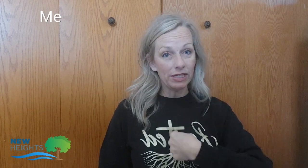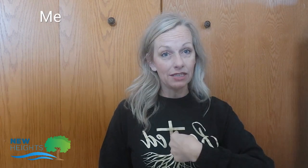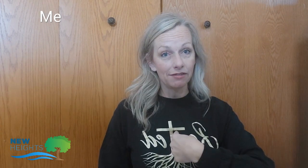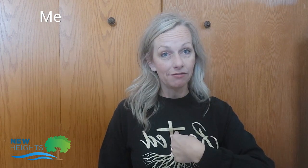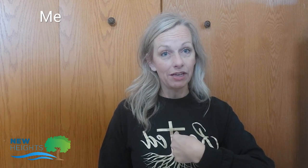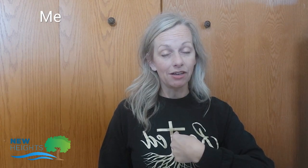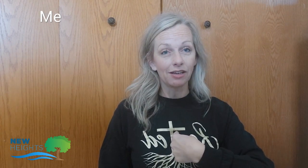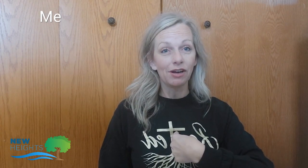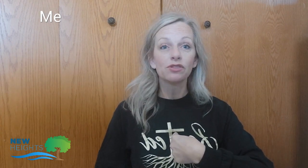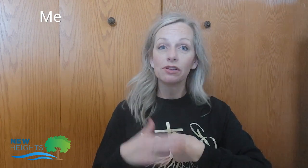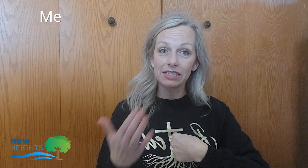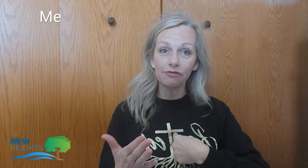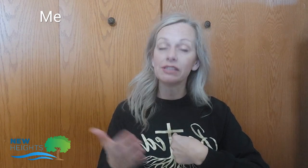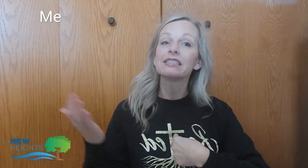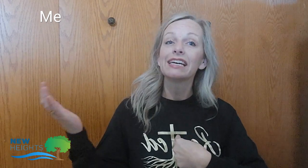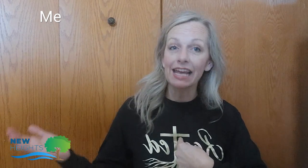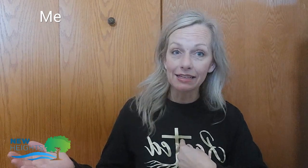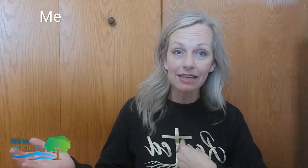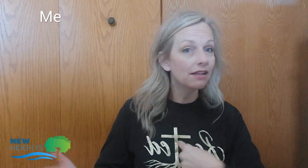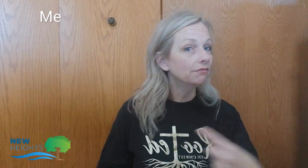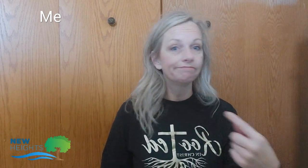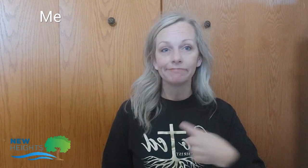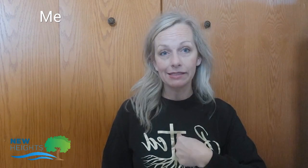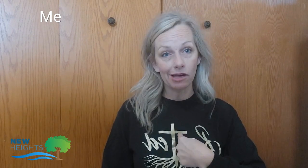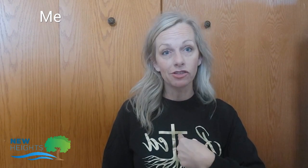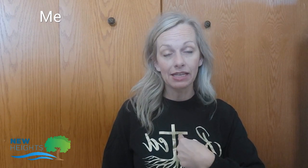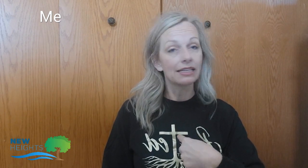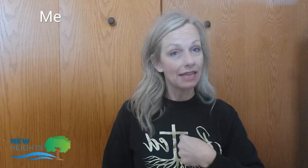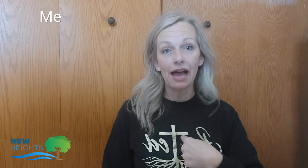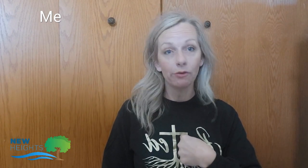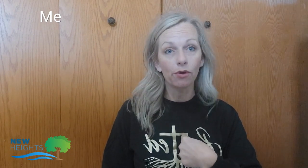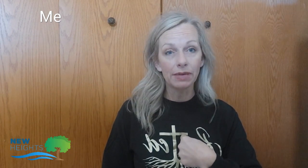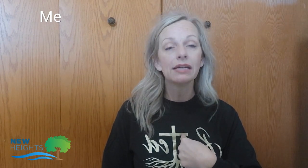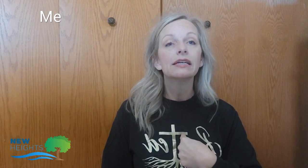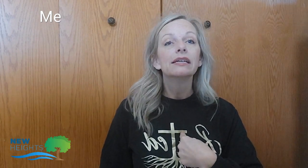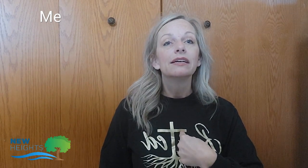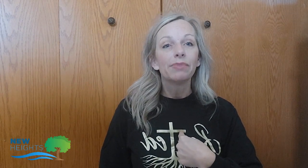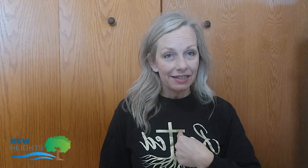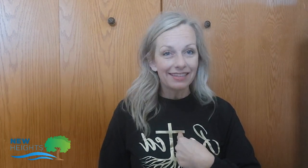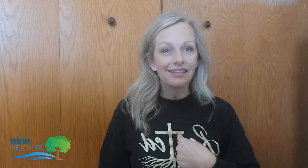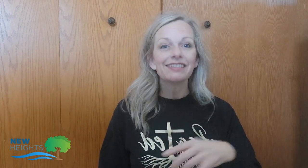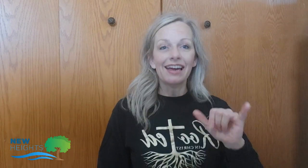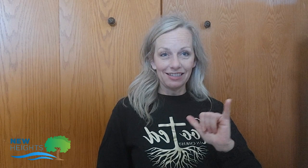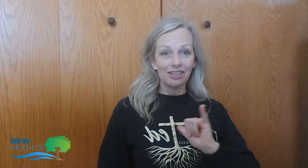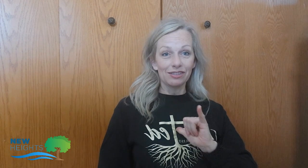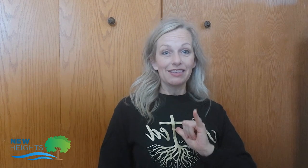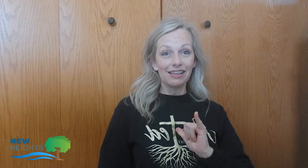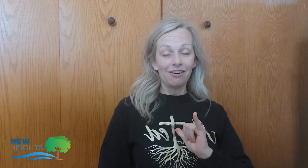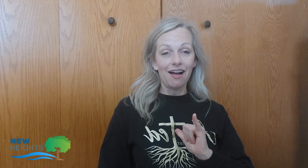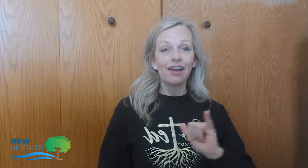point finger. All right, so there's a difference. In ASL, it's all just like this, I or me. But in signed exact, you'll see the letter I